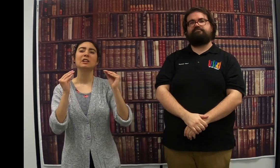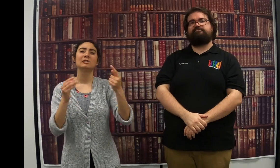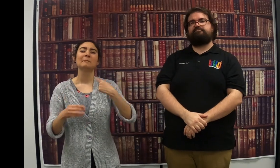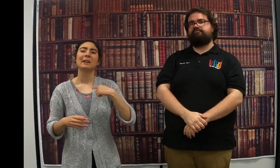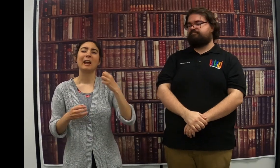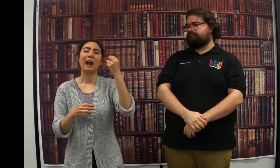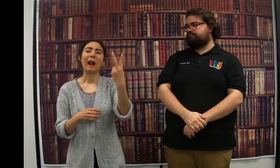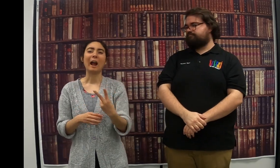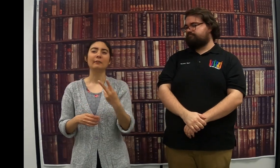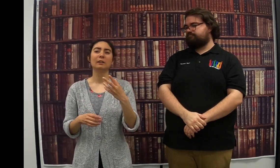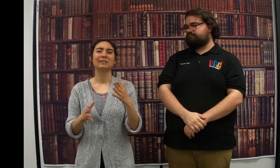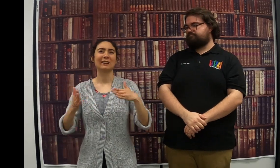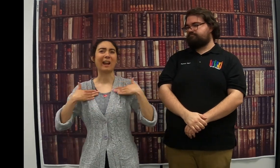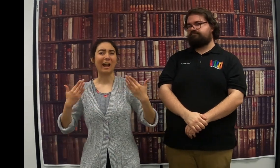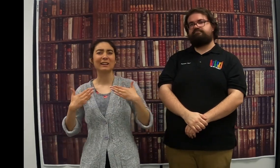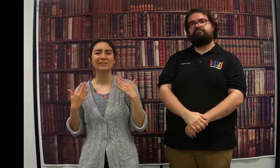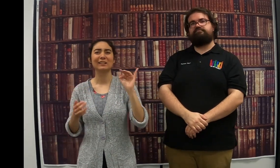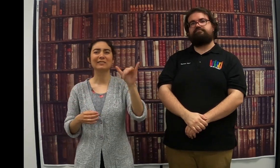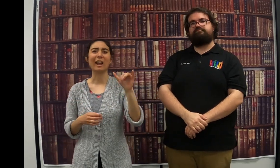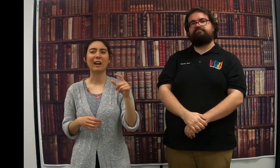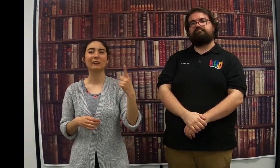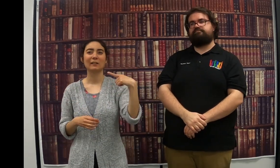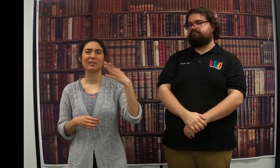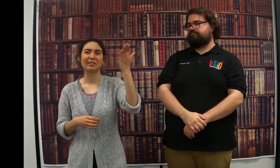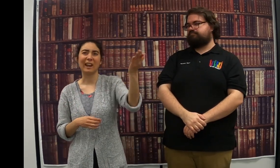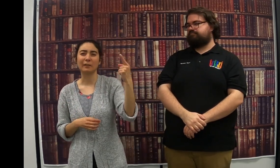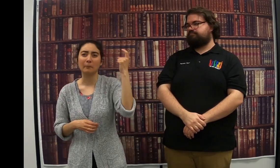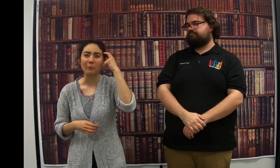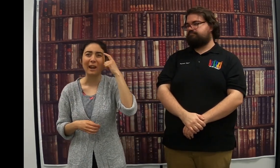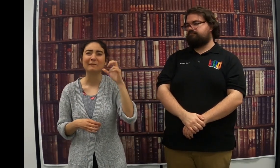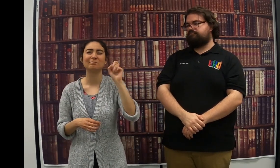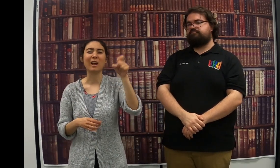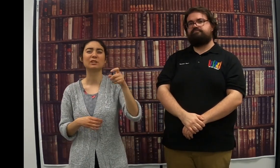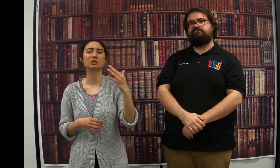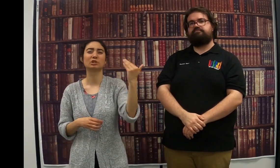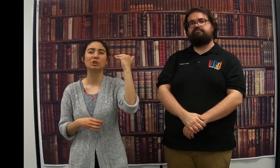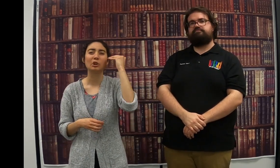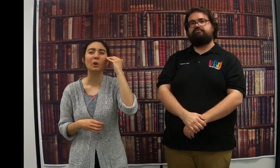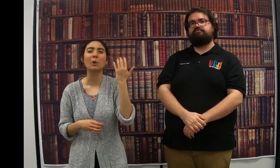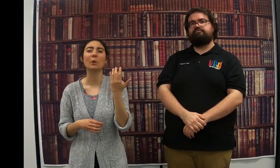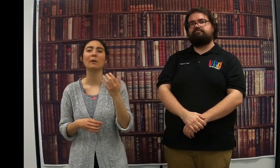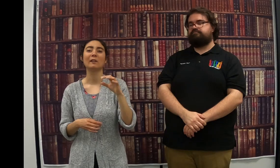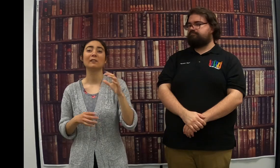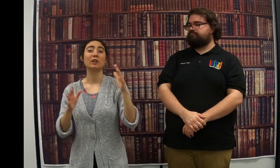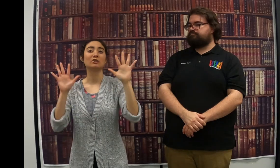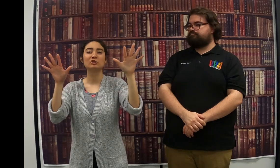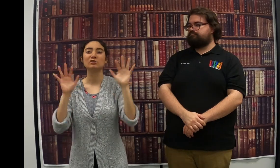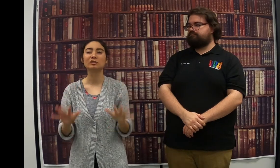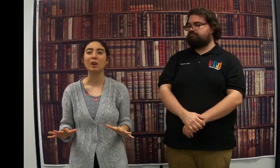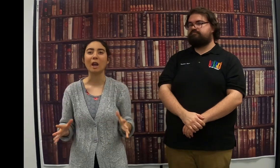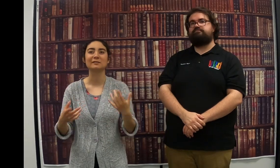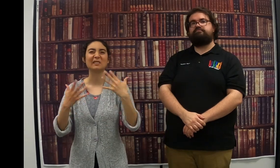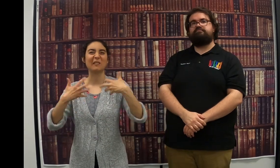Teach me half the gladness that thy brain must know, such harmonious madness from thy lips would flow.